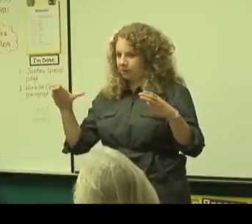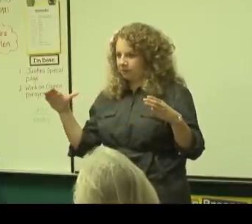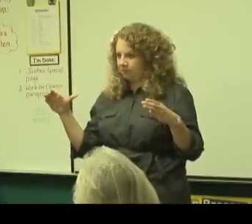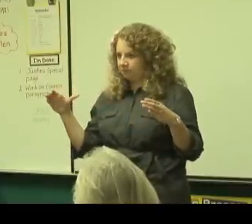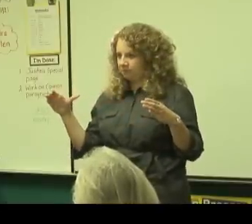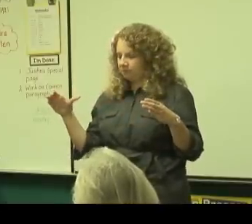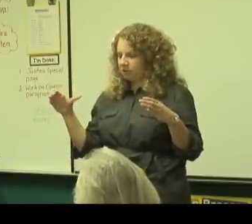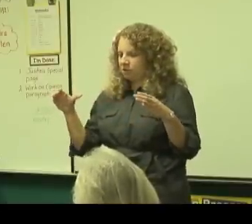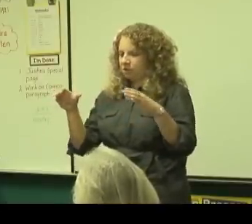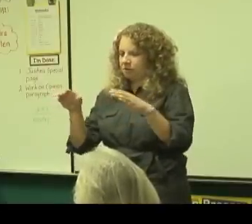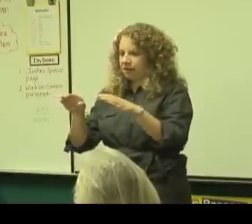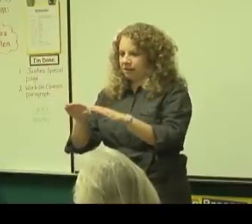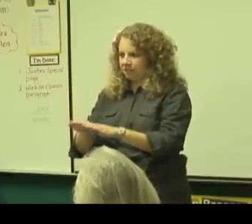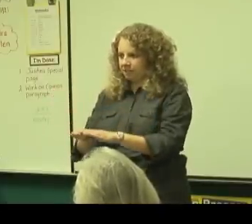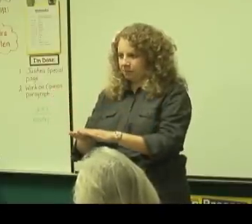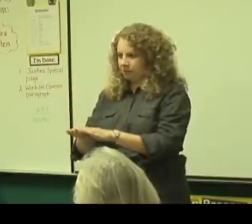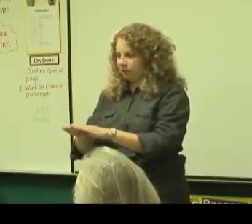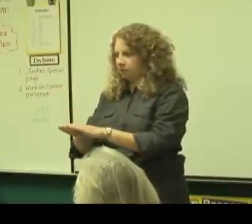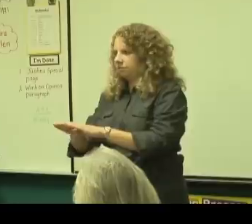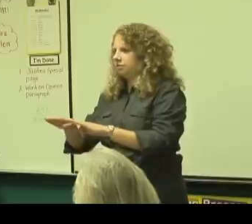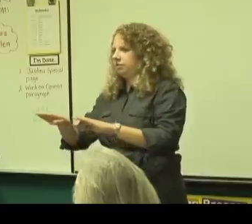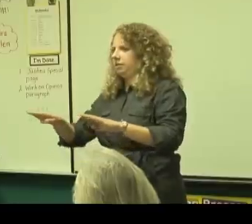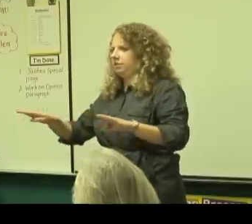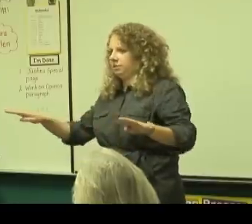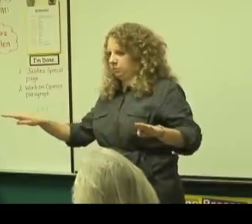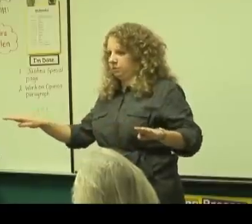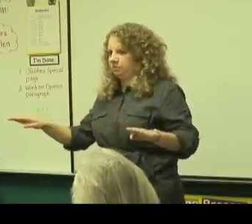one, or we had this one and this one.